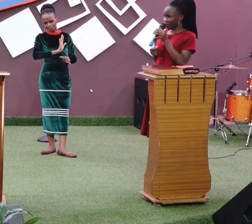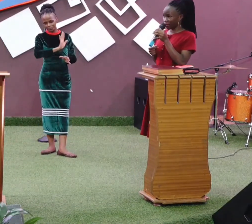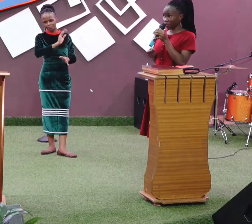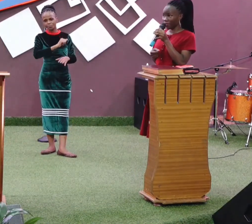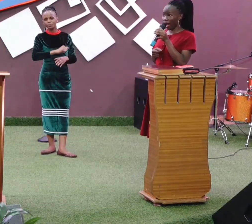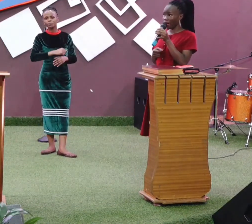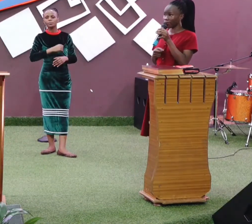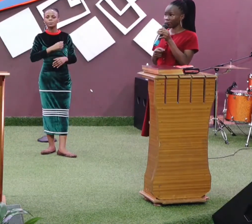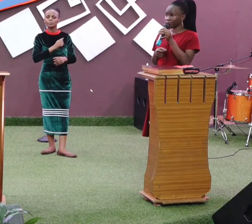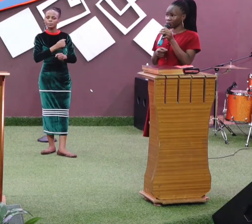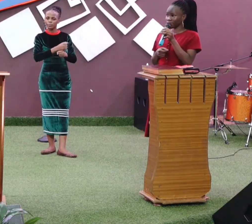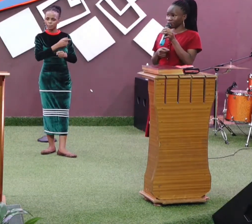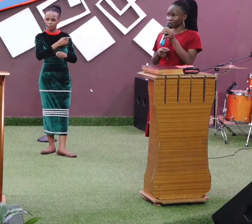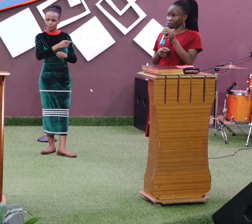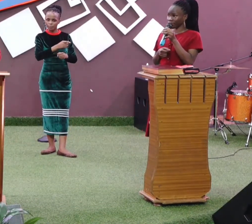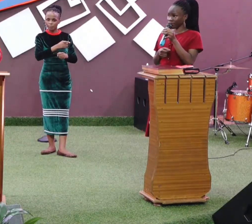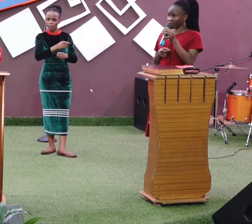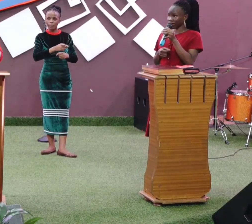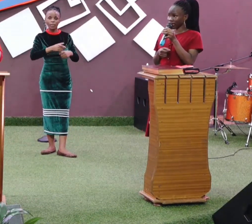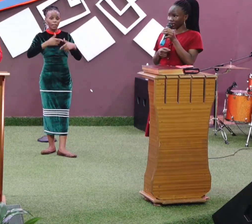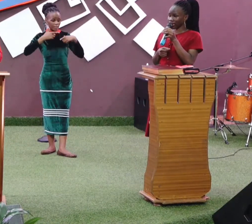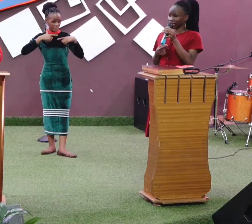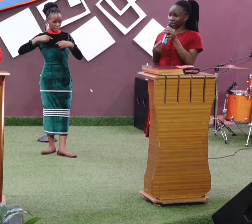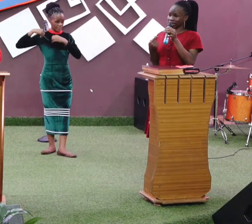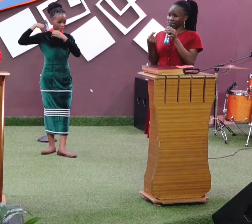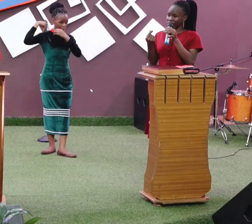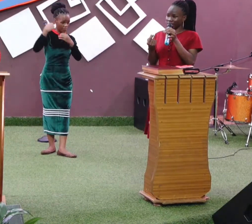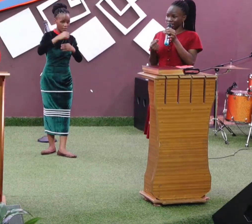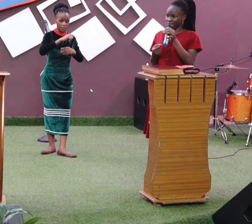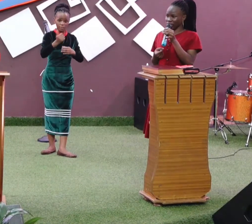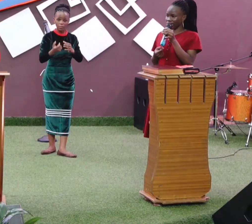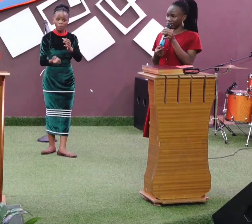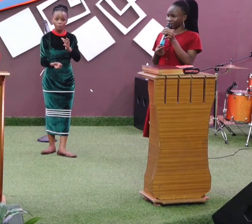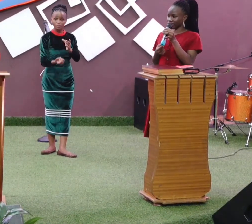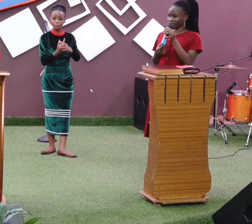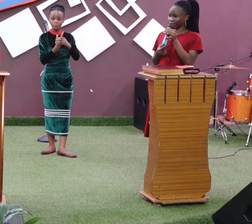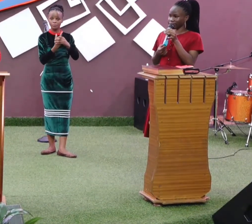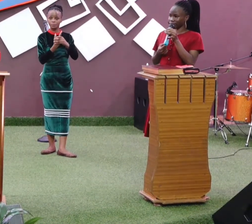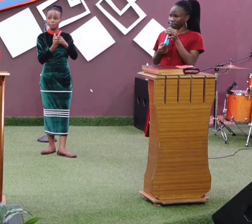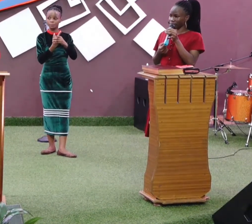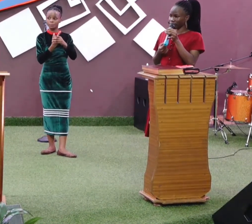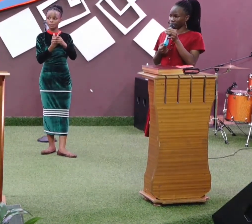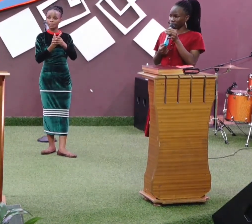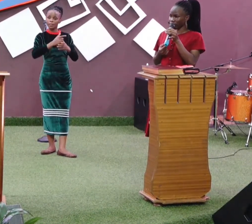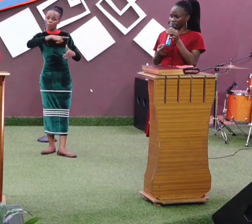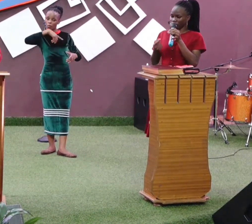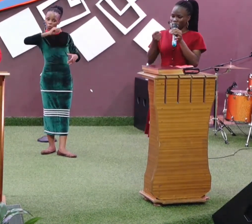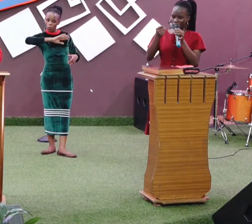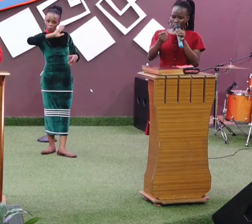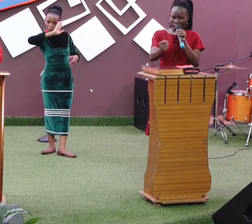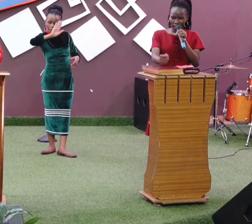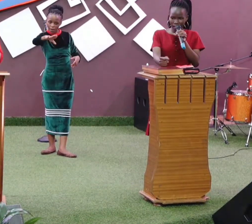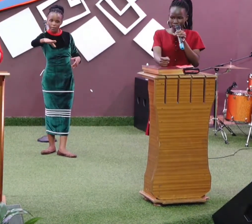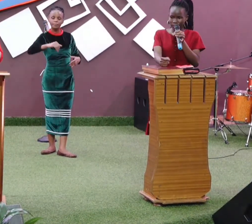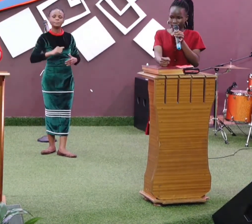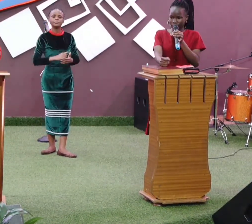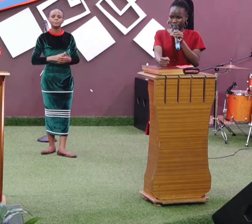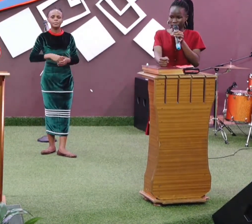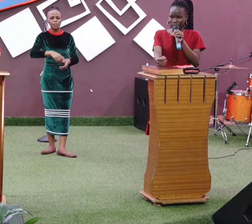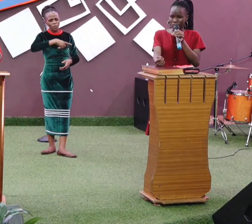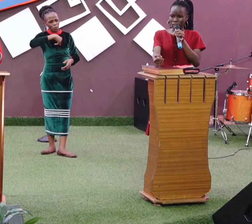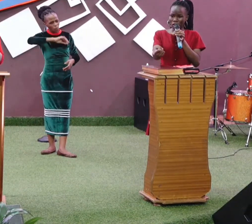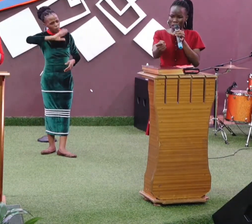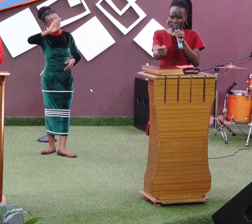told them, leave her. Katumuweyo chance endala. Let us give another chance. Dayo wansi. You go back.